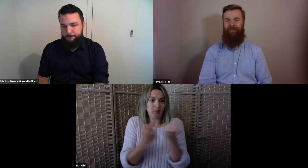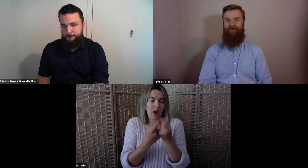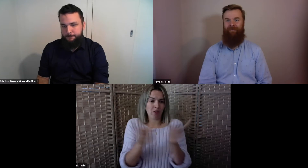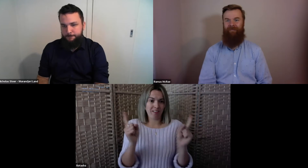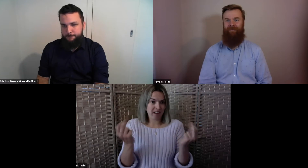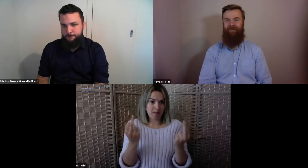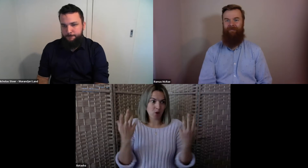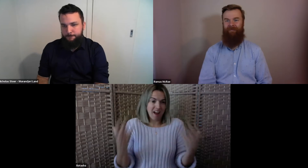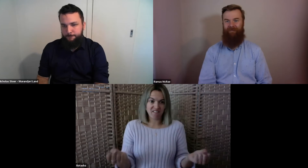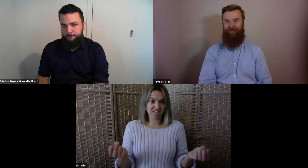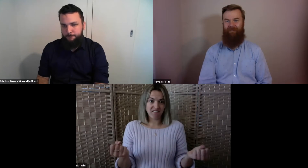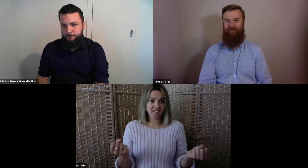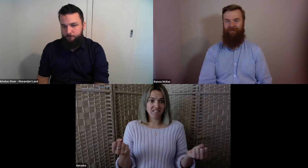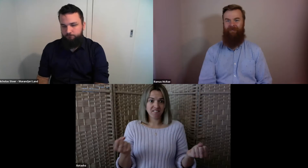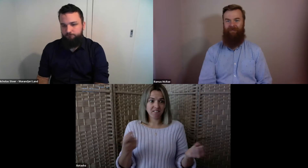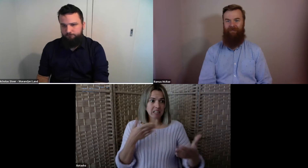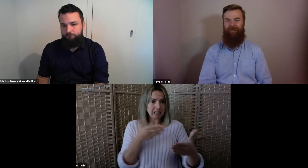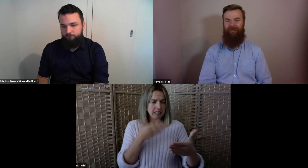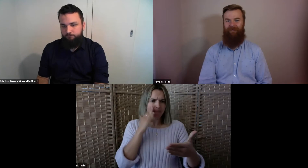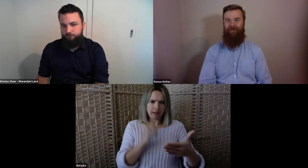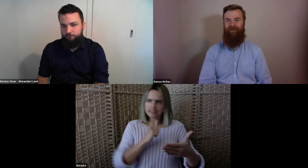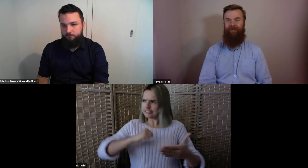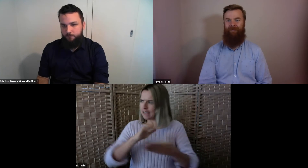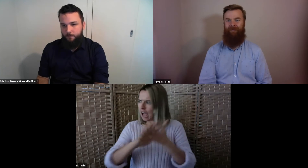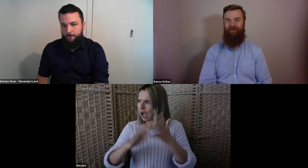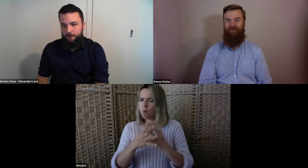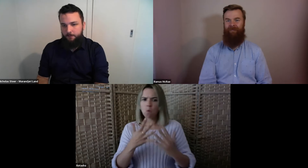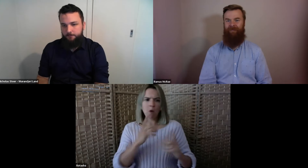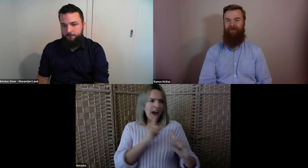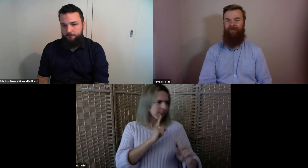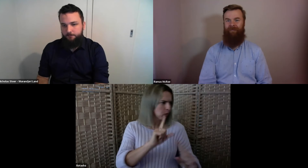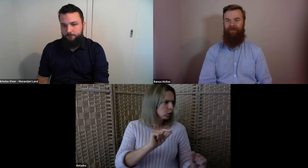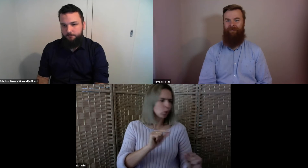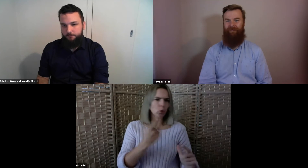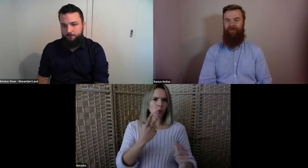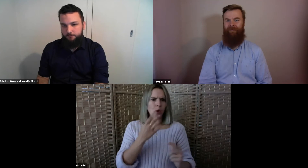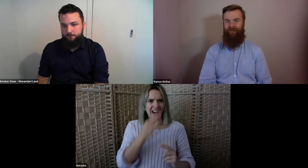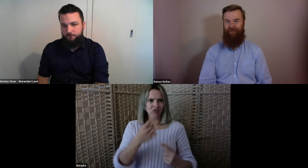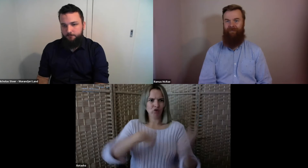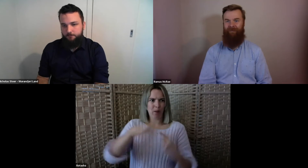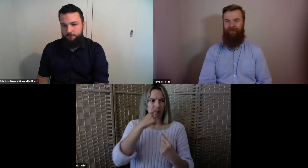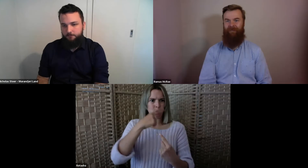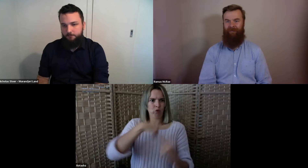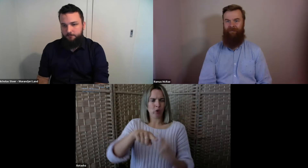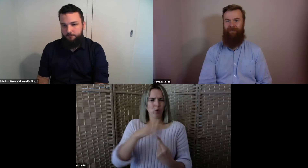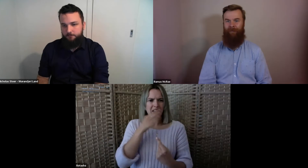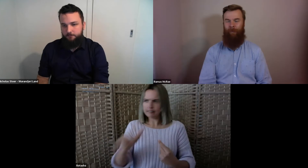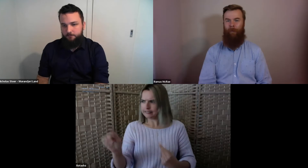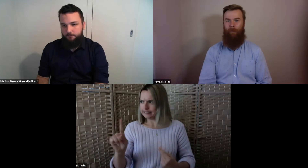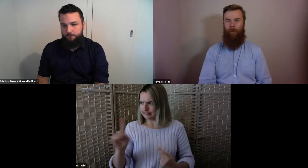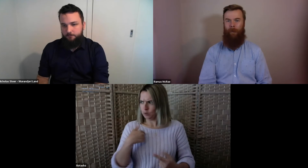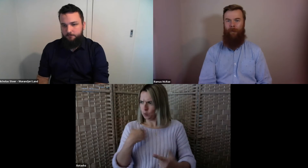that determination. And there's plenty of support out there now for those of us that are deaf. It's about